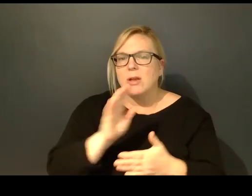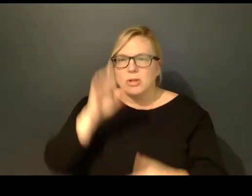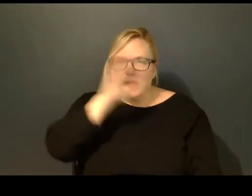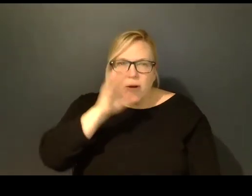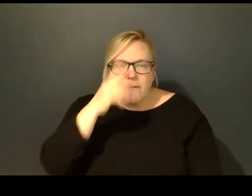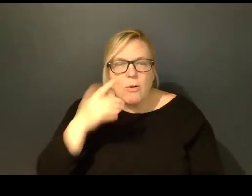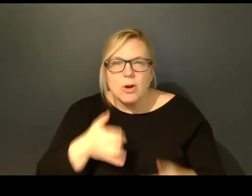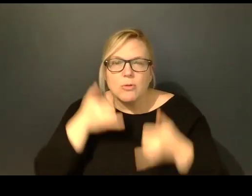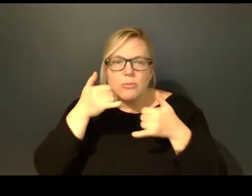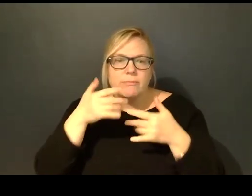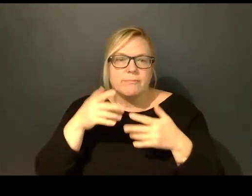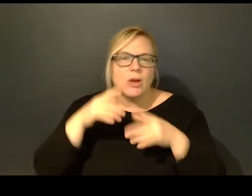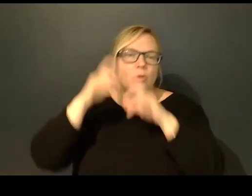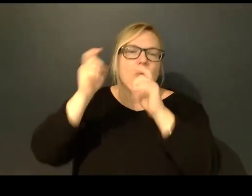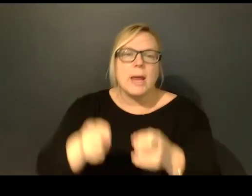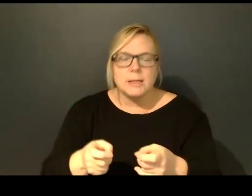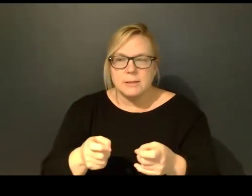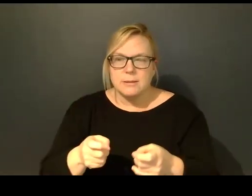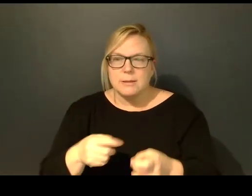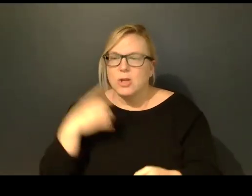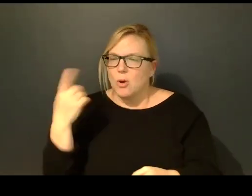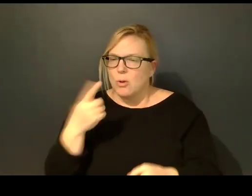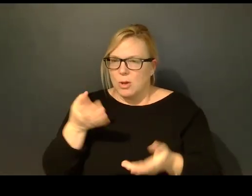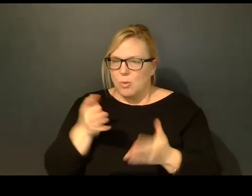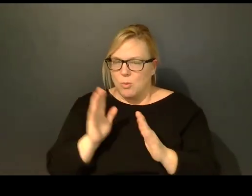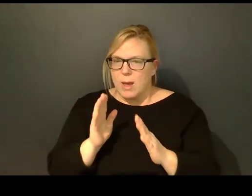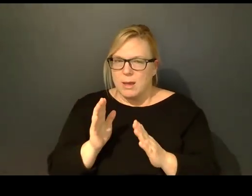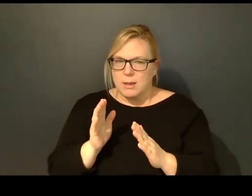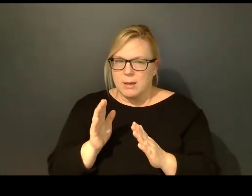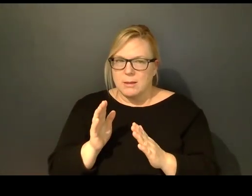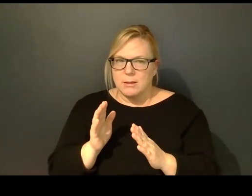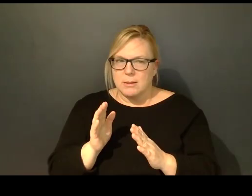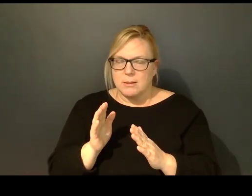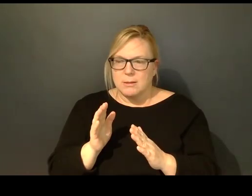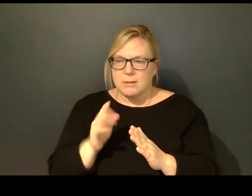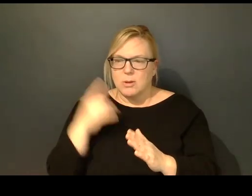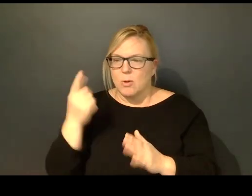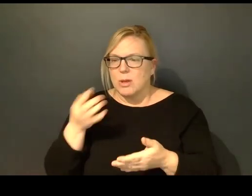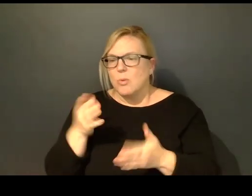grant, which is about the only way to get